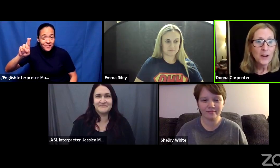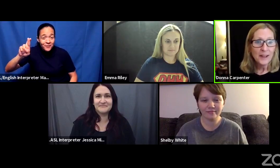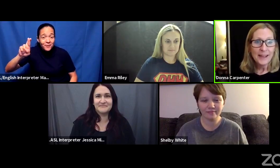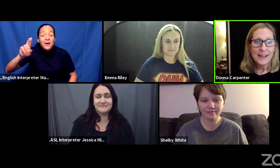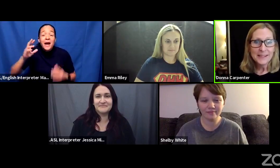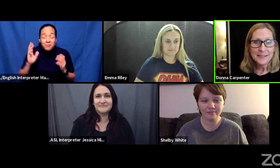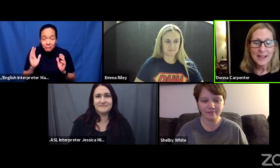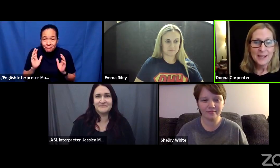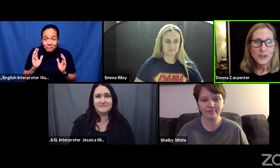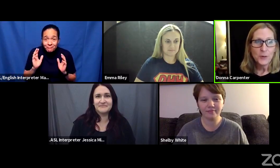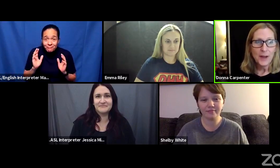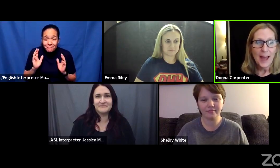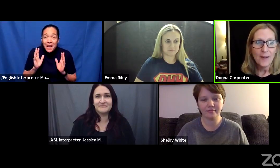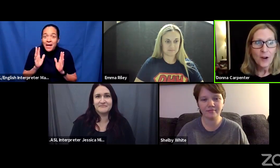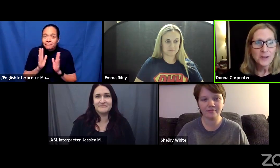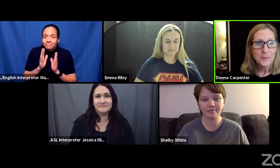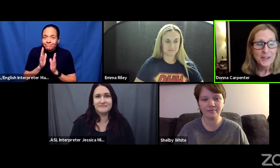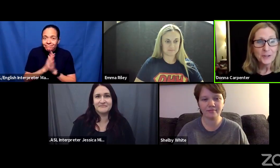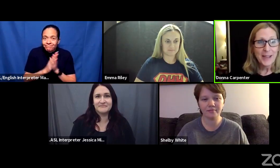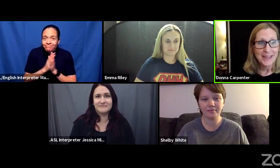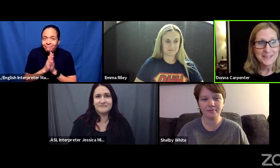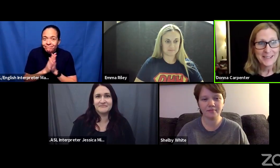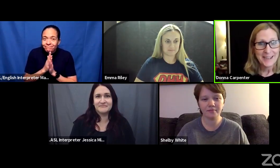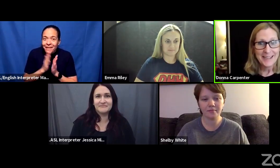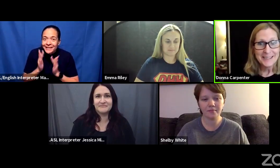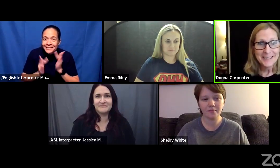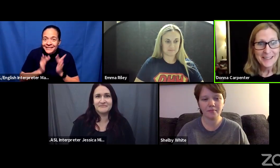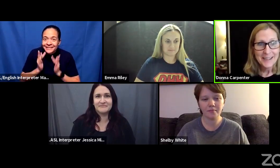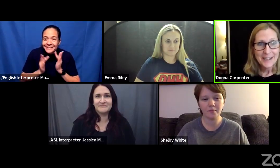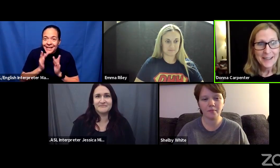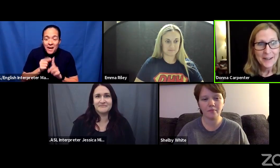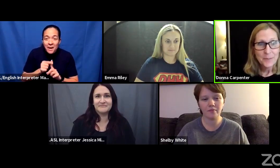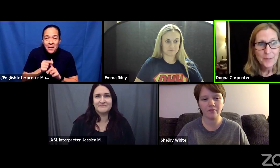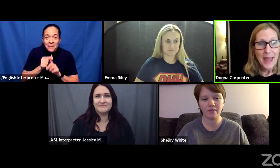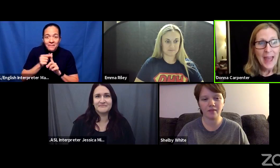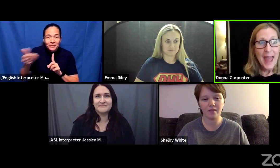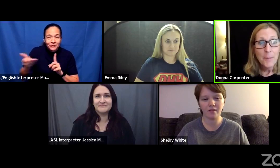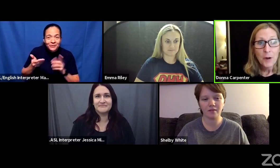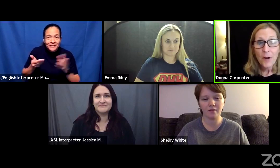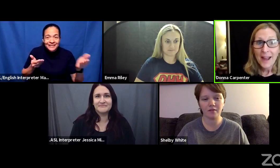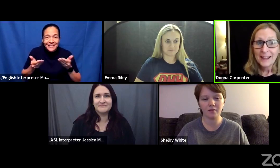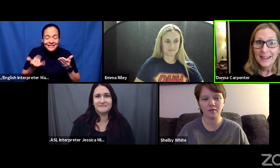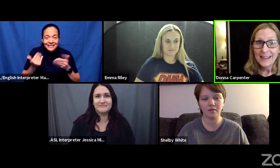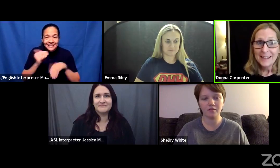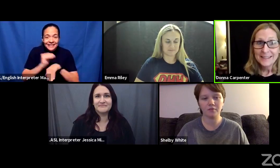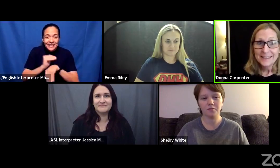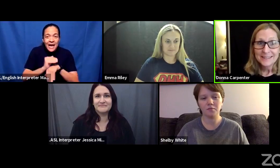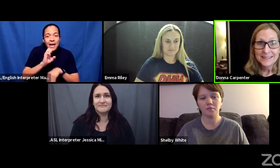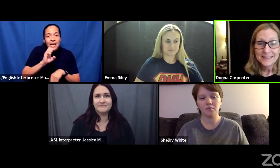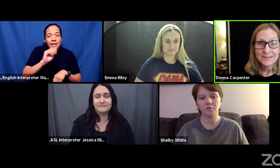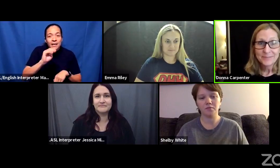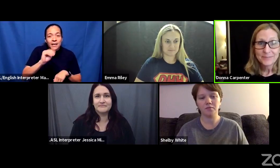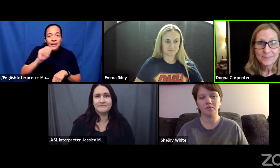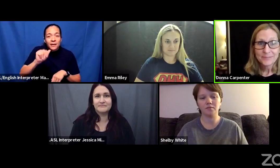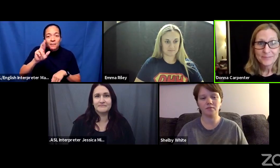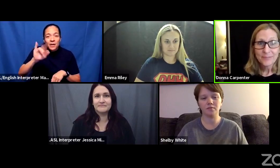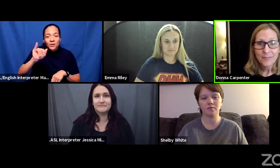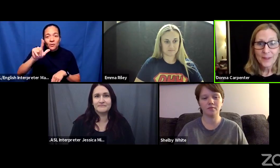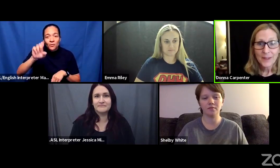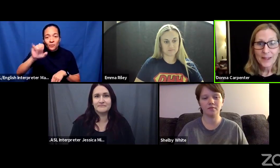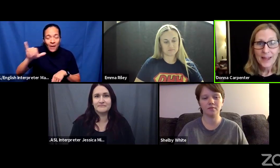And we're really excited to have our special guest tonight, Emma Riley